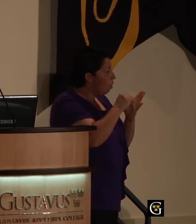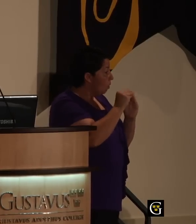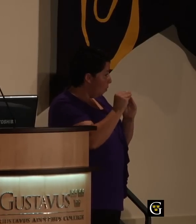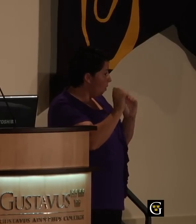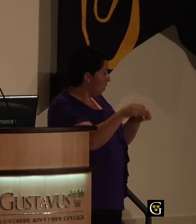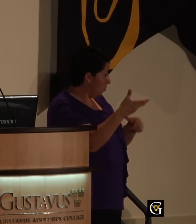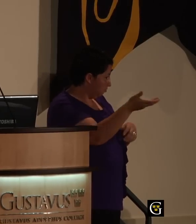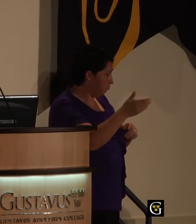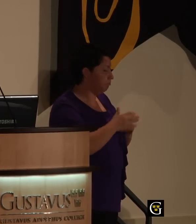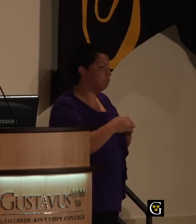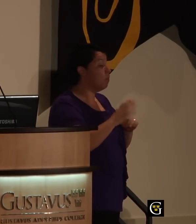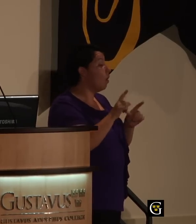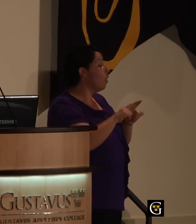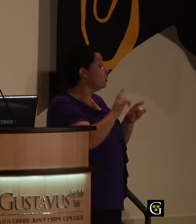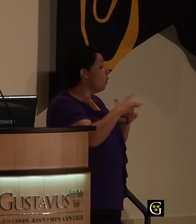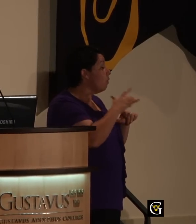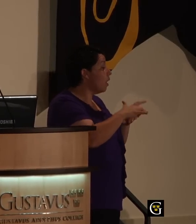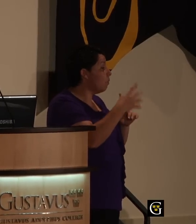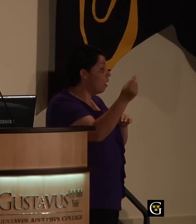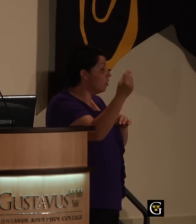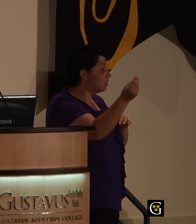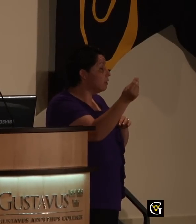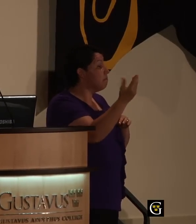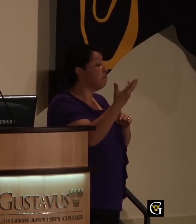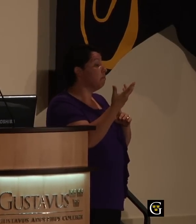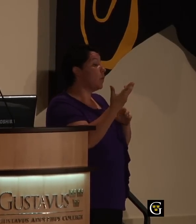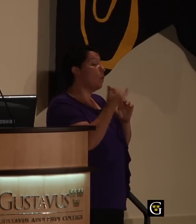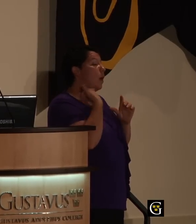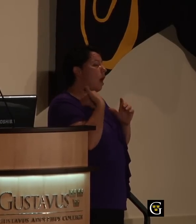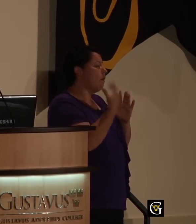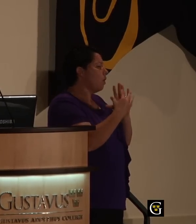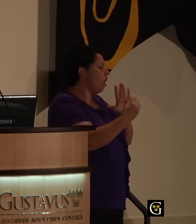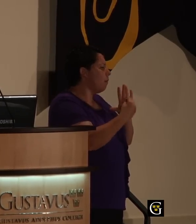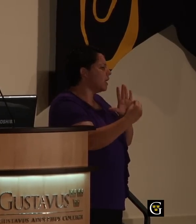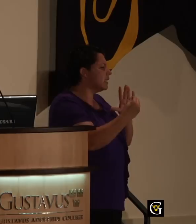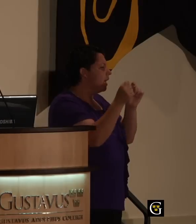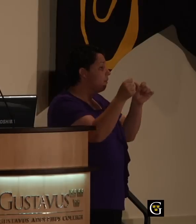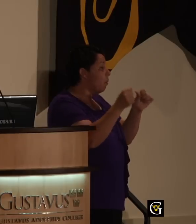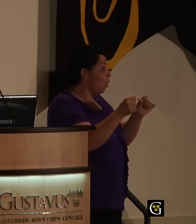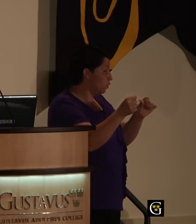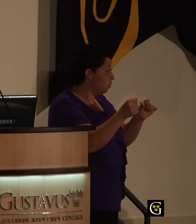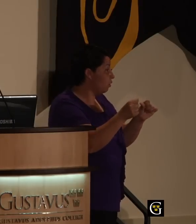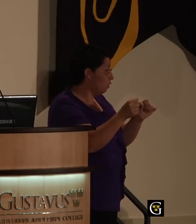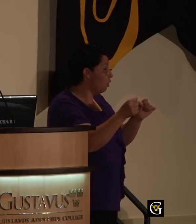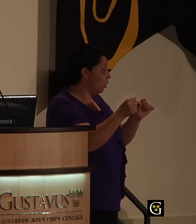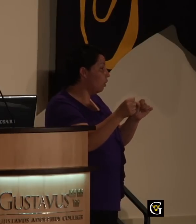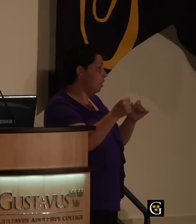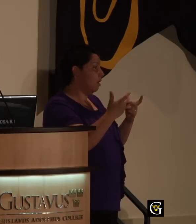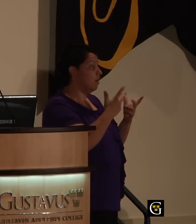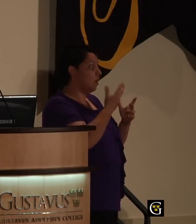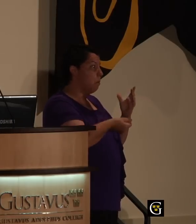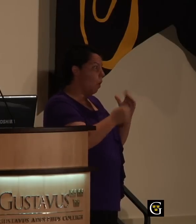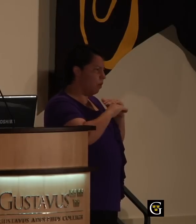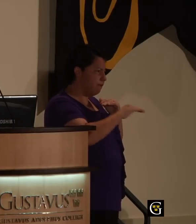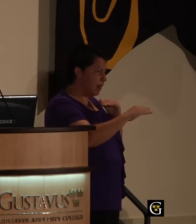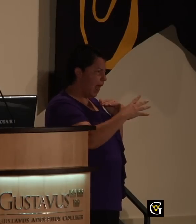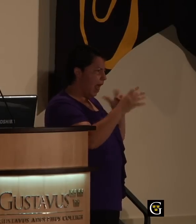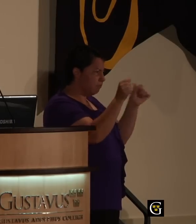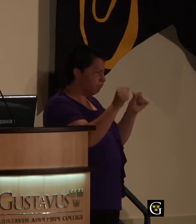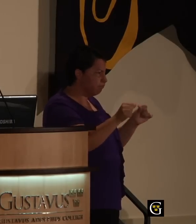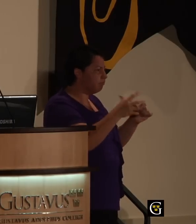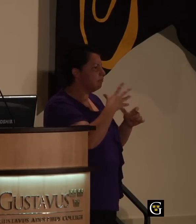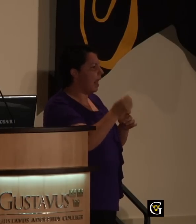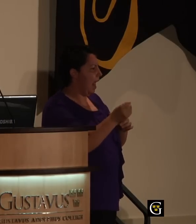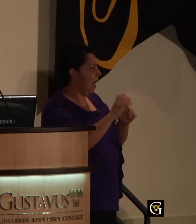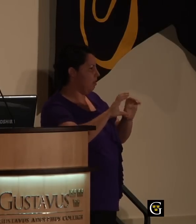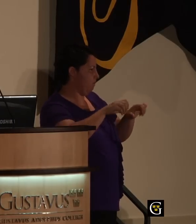it. Also available outside are copies of the poster. They're both flat and folded copies, I think, available for